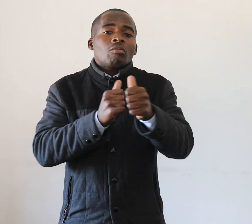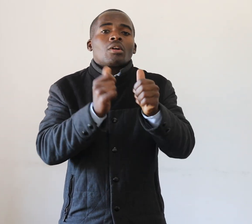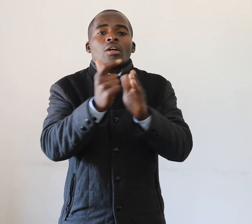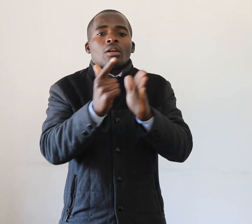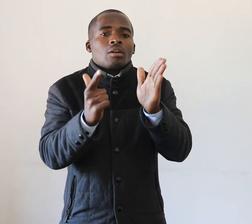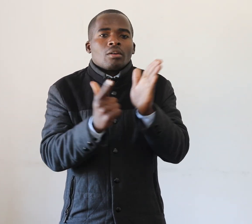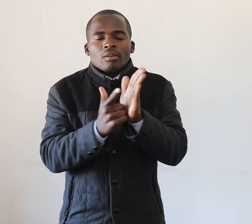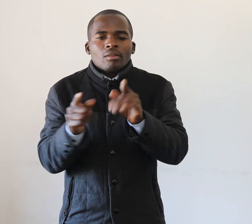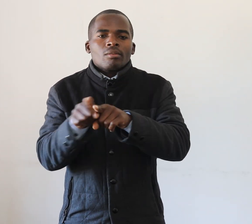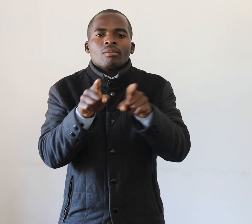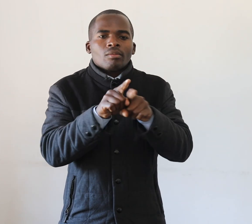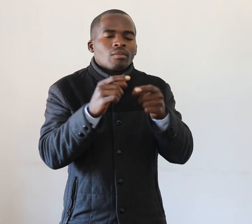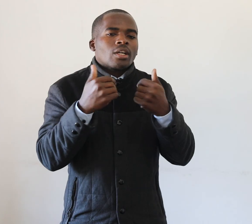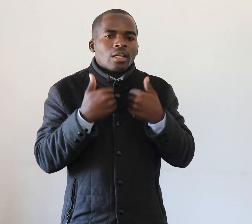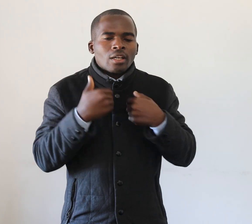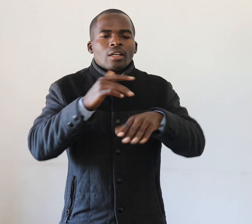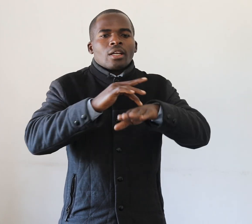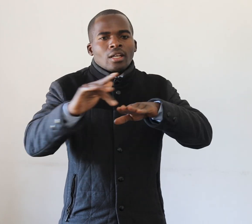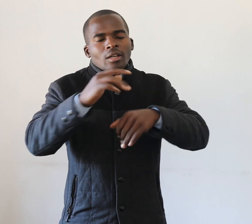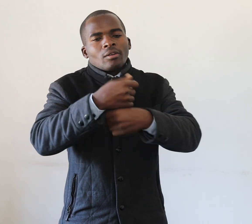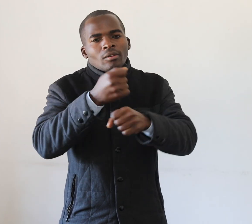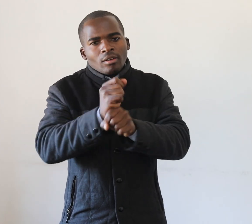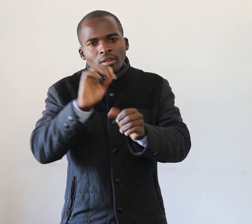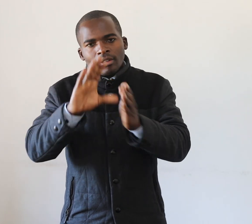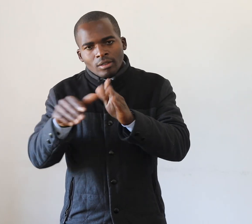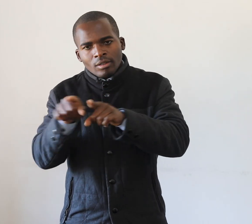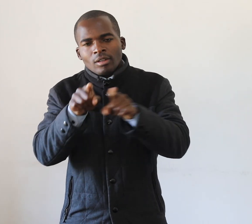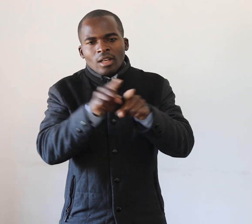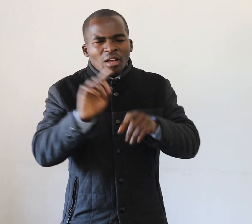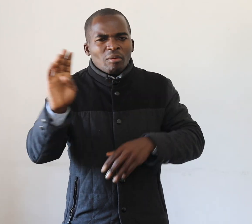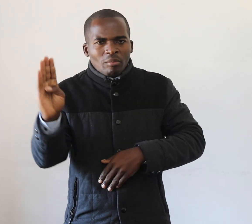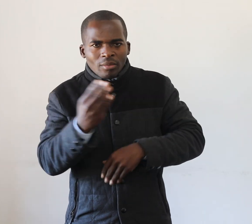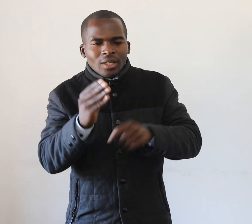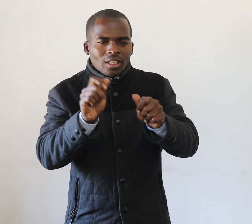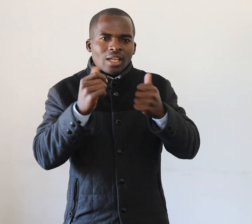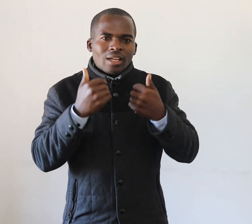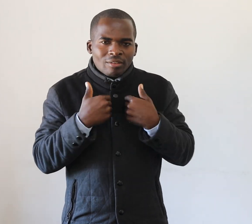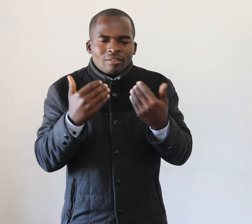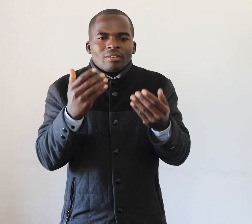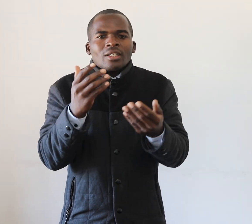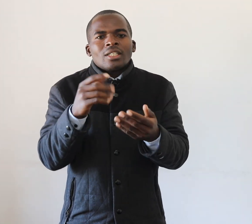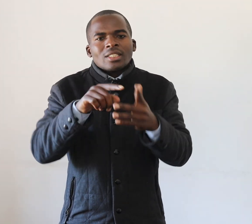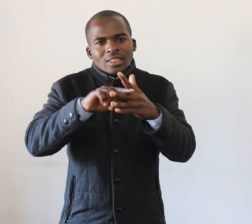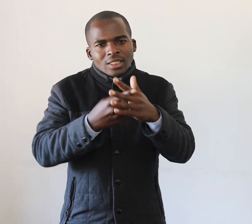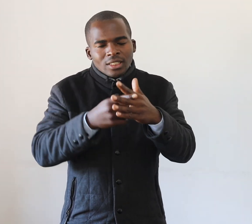triggering a vacancy and then returning immediately to politics.